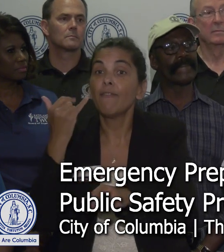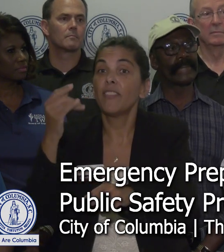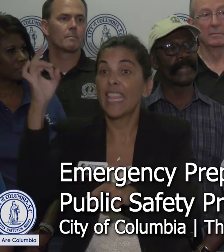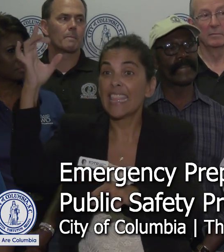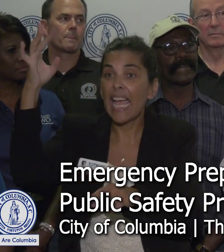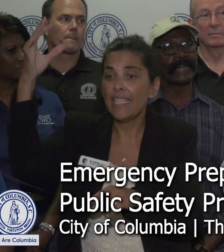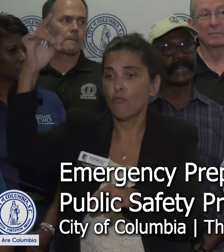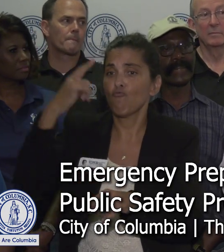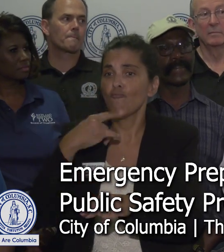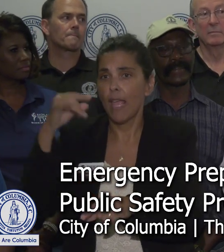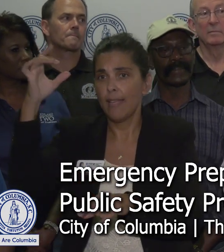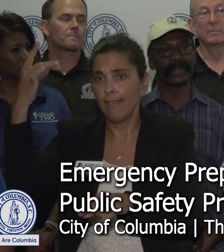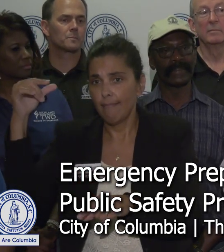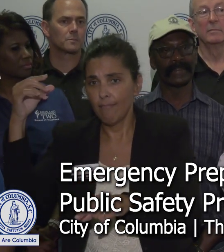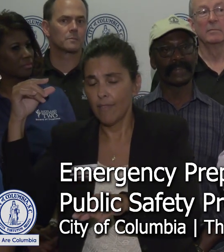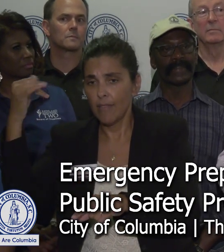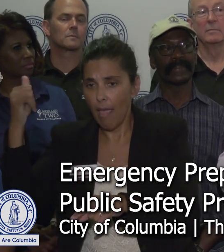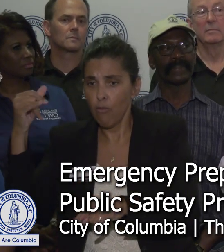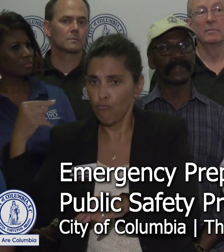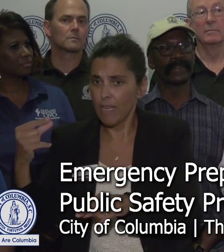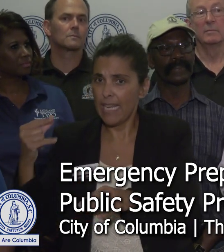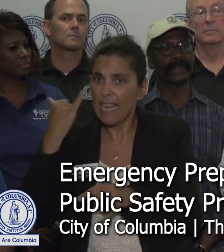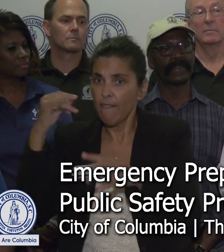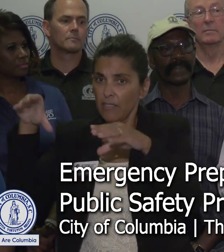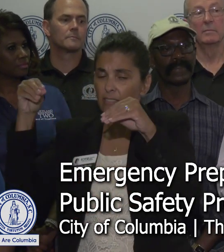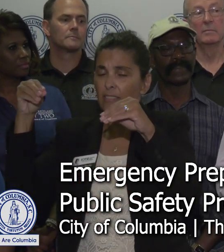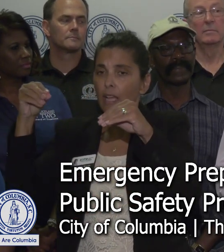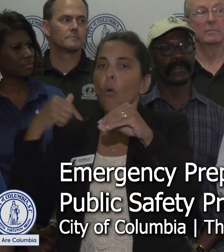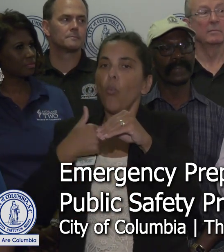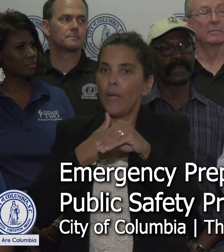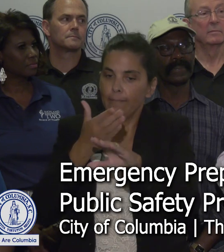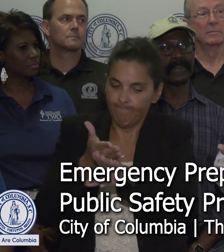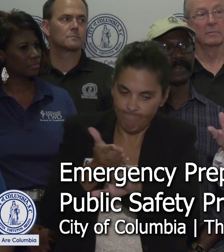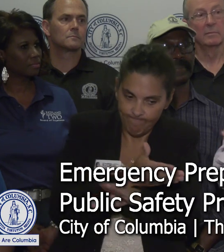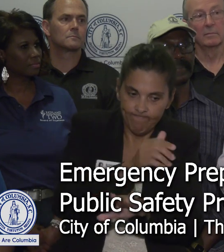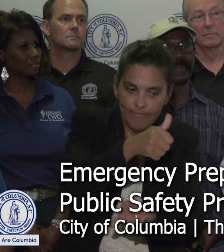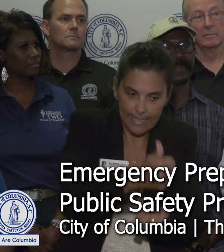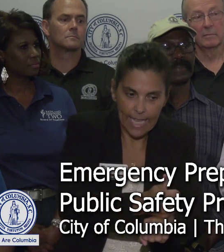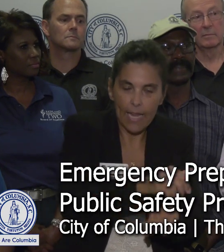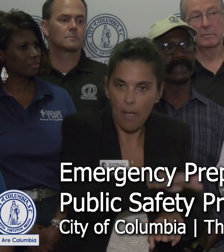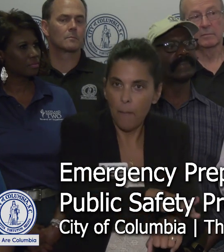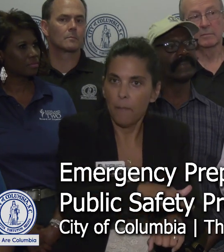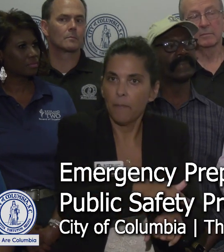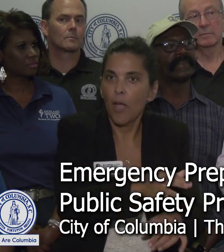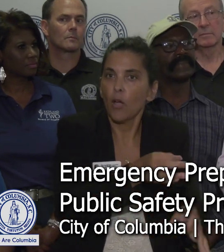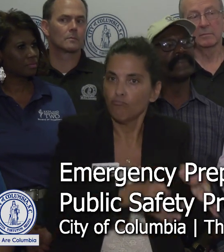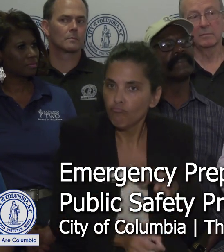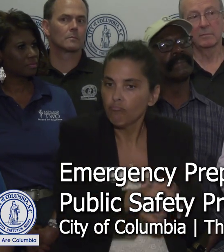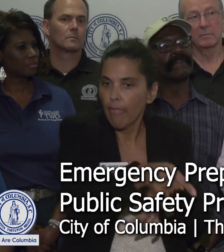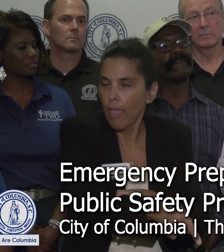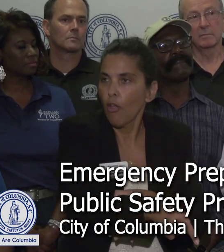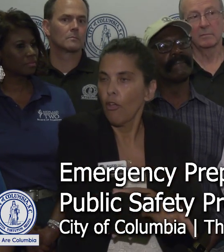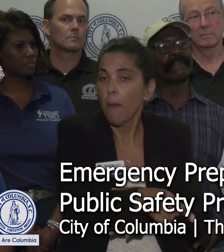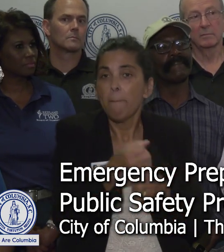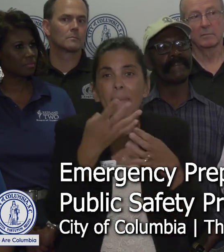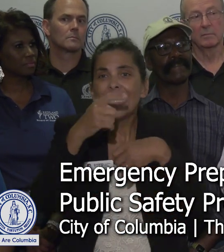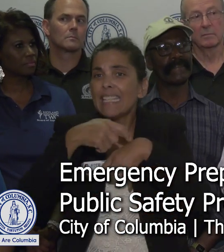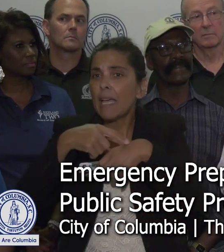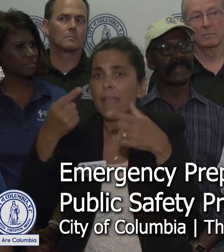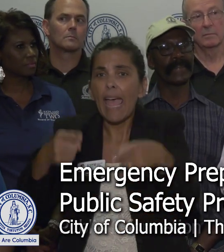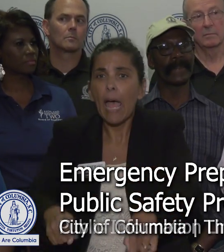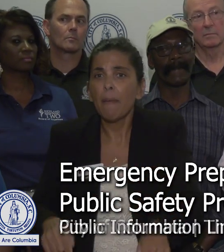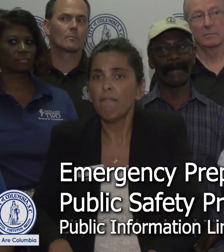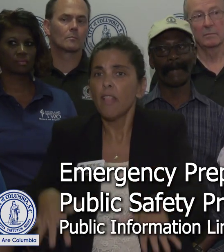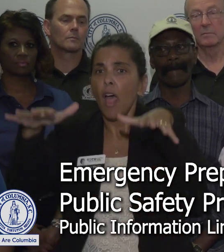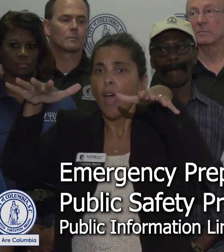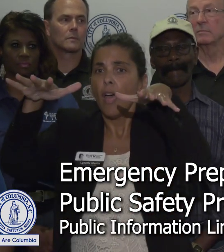pre-built them so we can get the intersections back up. You know, a lot of times flash flooding happens and then 45 minutes or an hour later, it's gone. So that's what we're